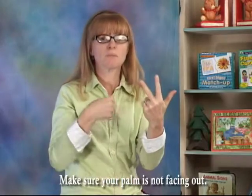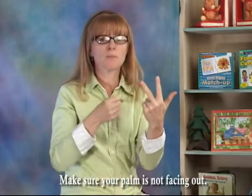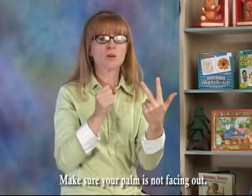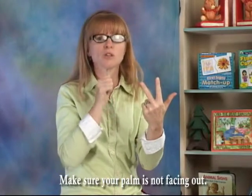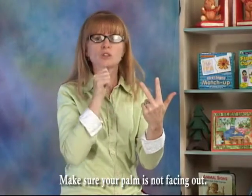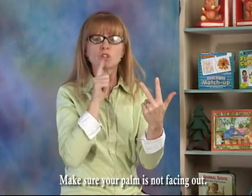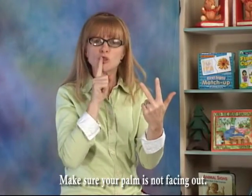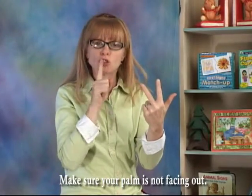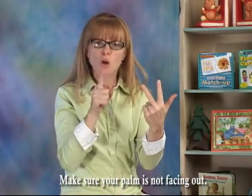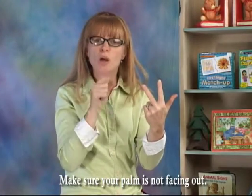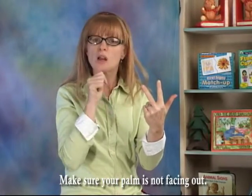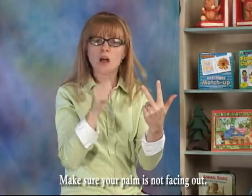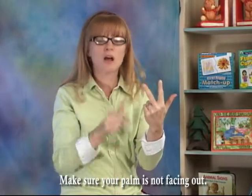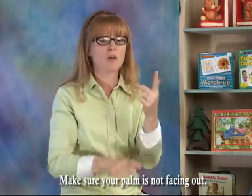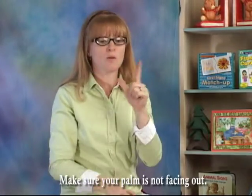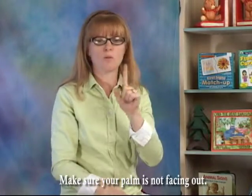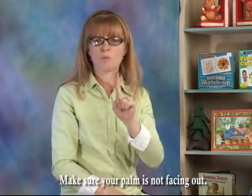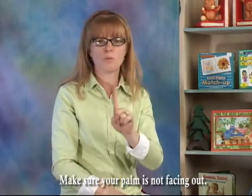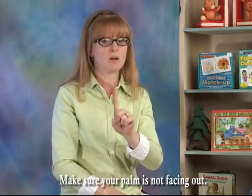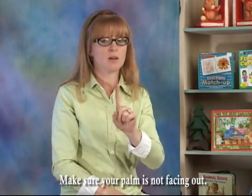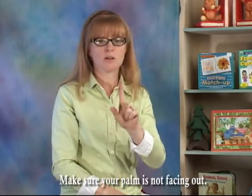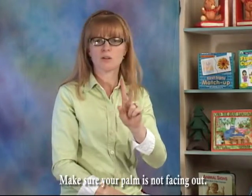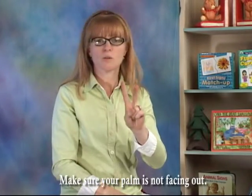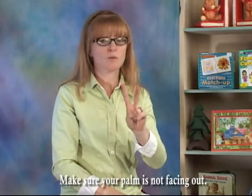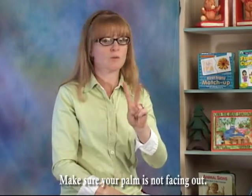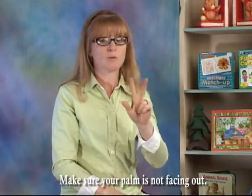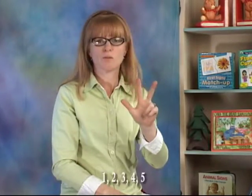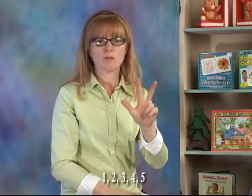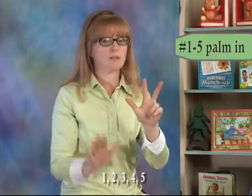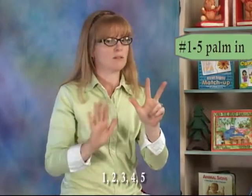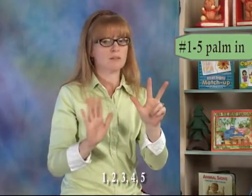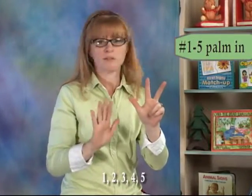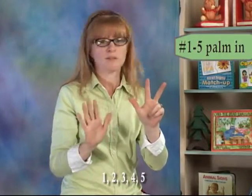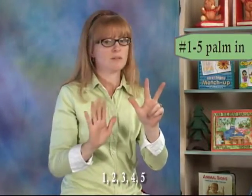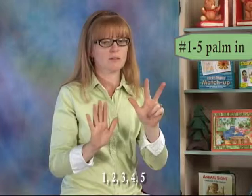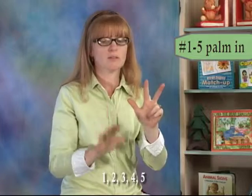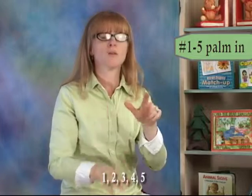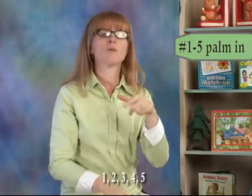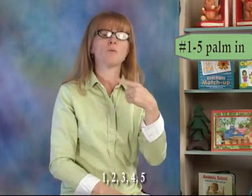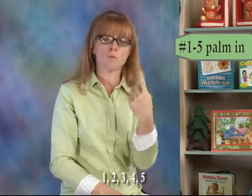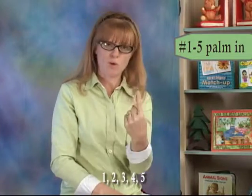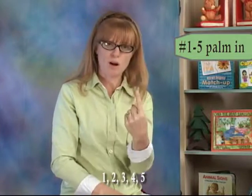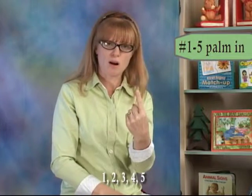2, 3. Make sure your palm's not facing out.